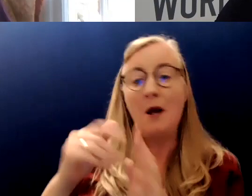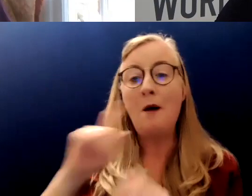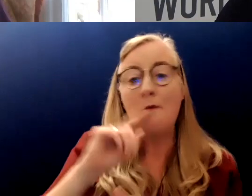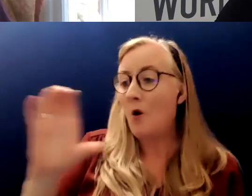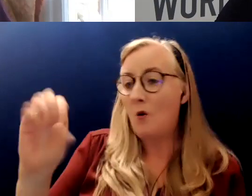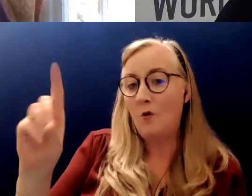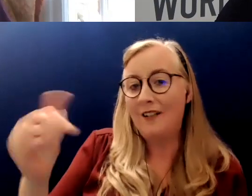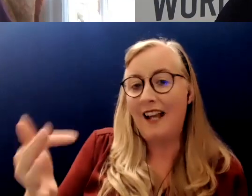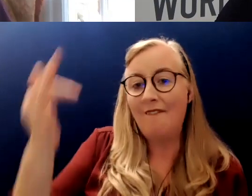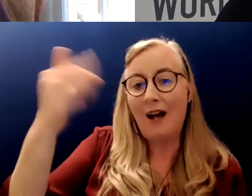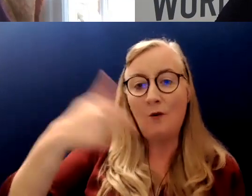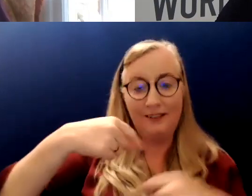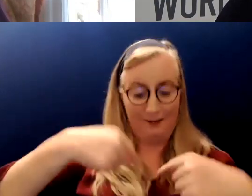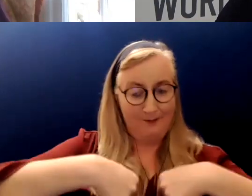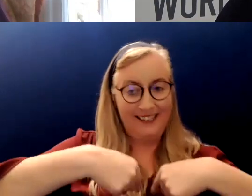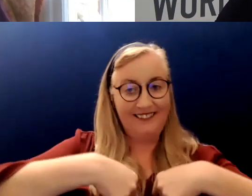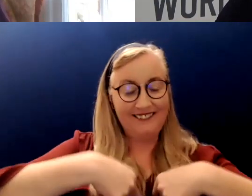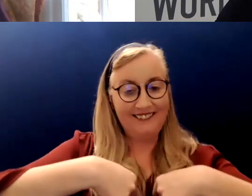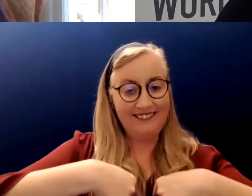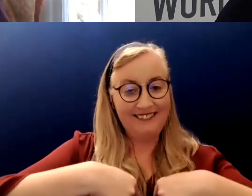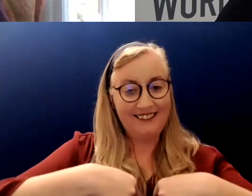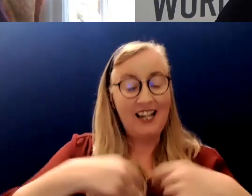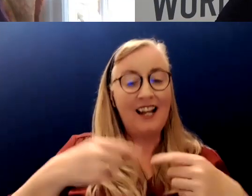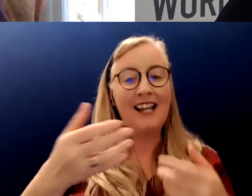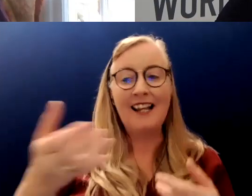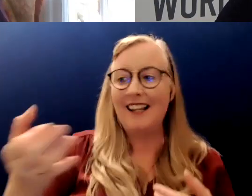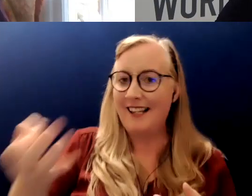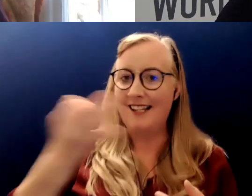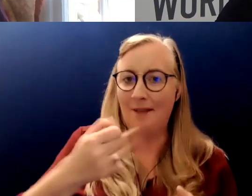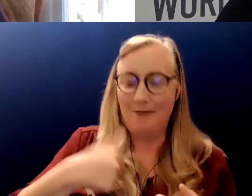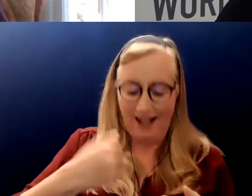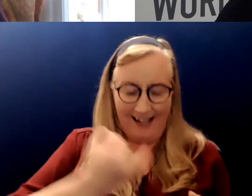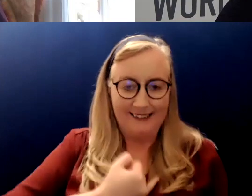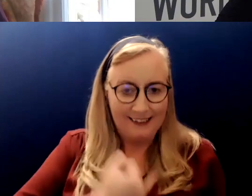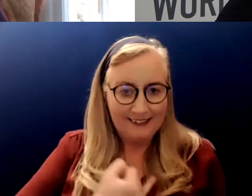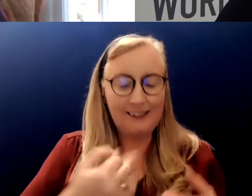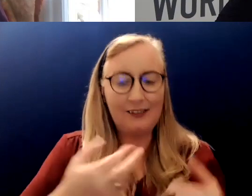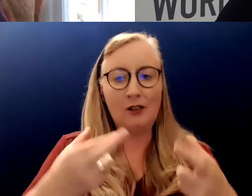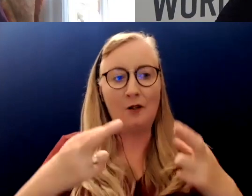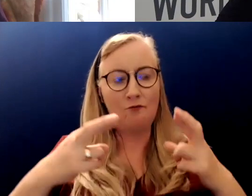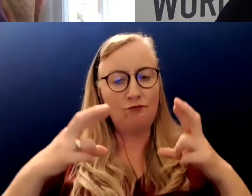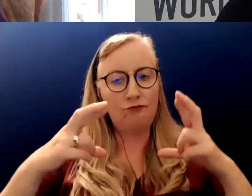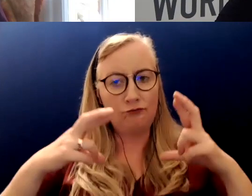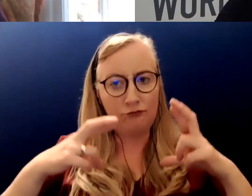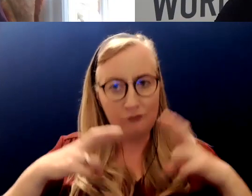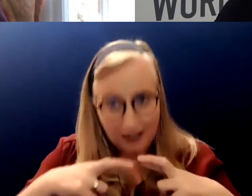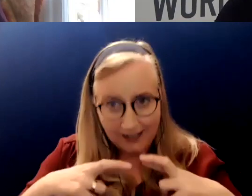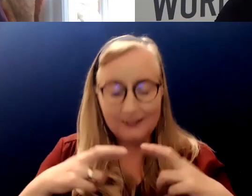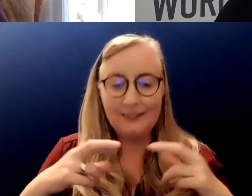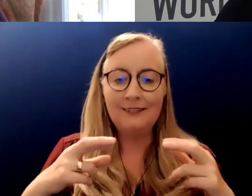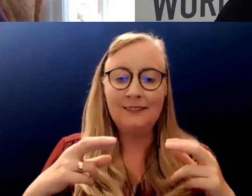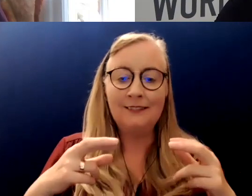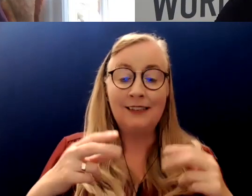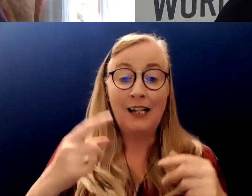me. It found the identity in me, the pride in me, to look at